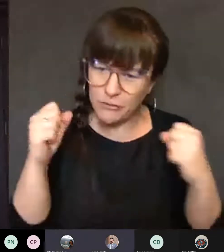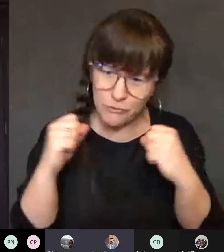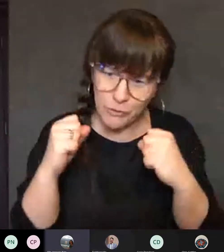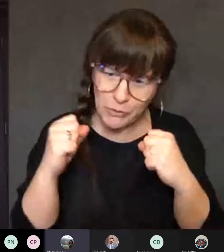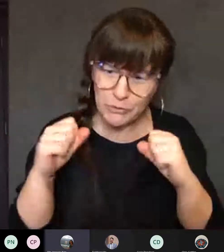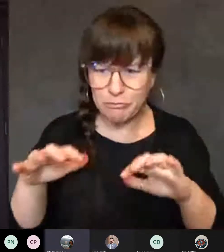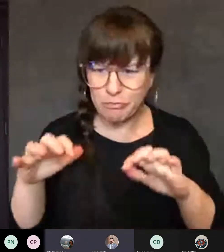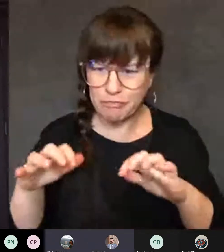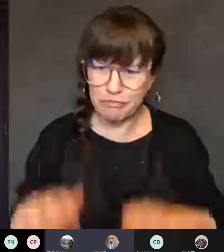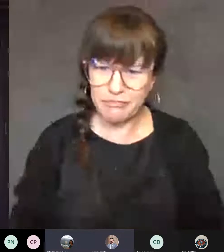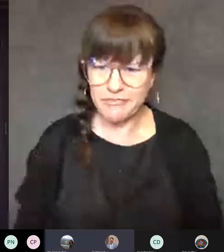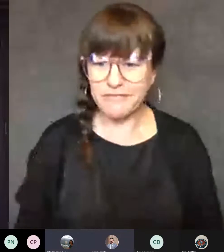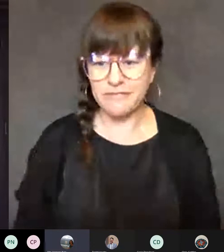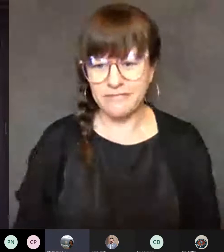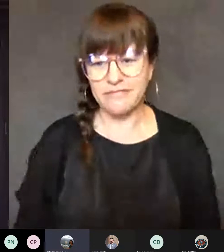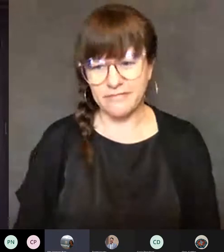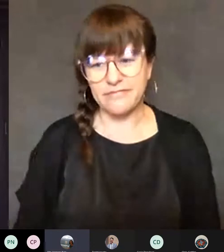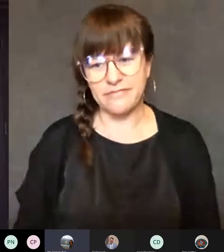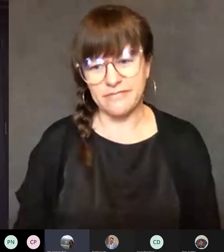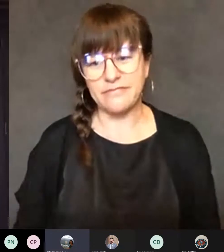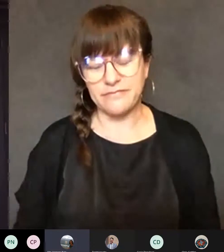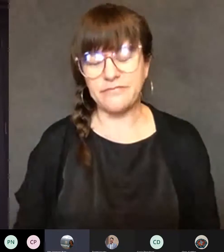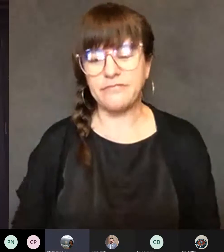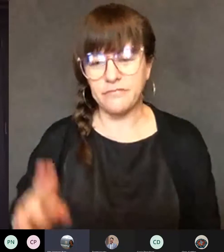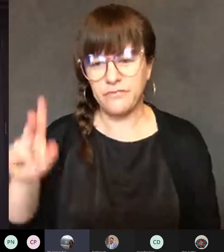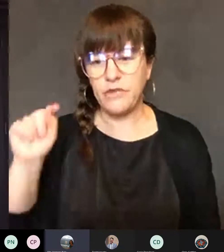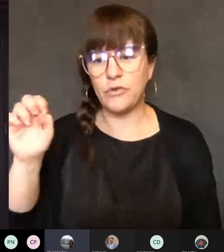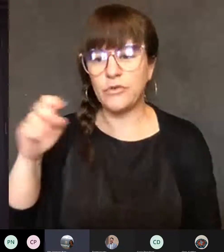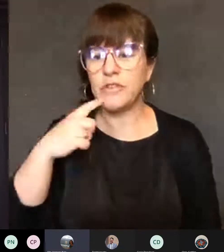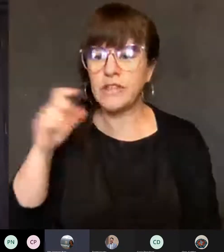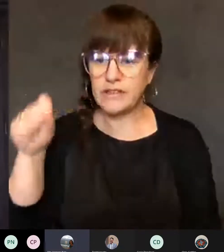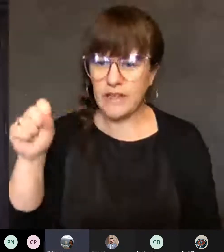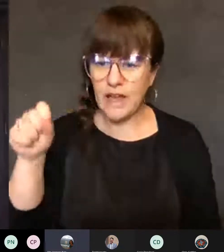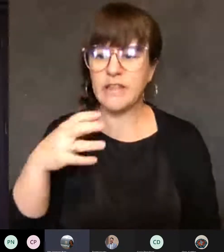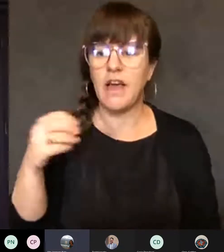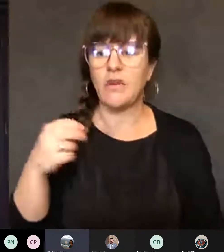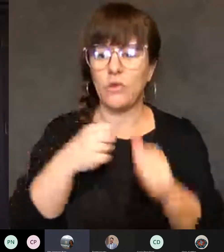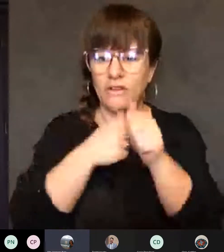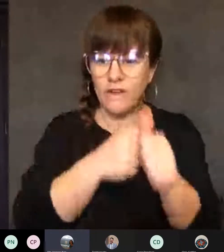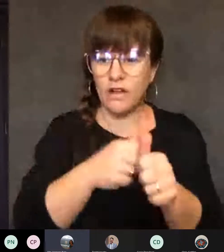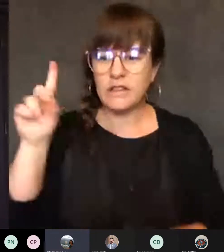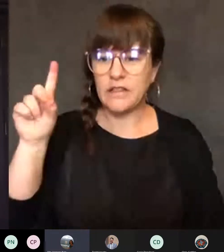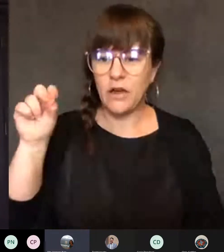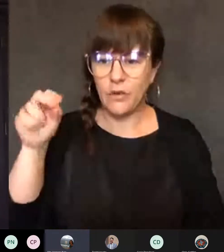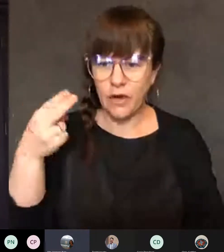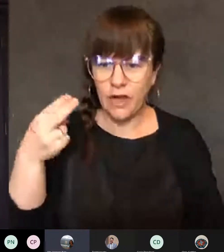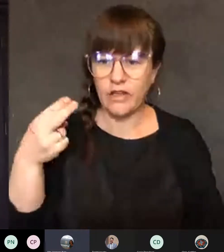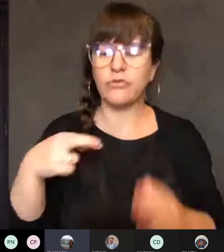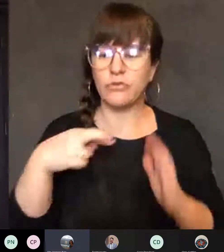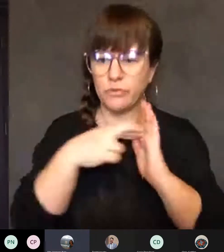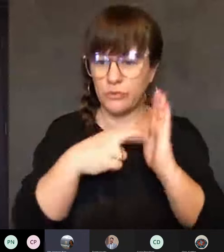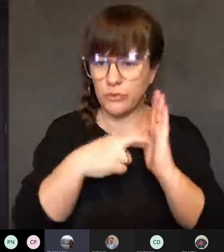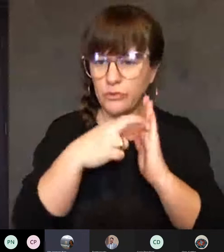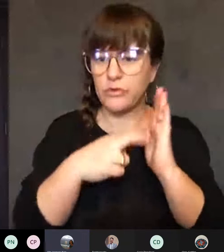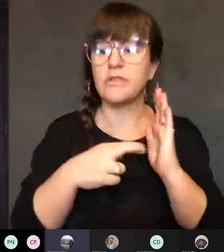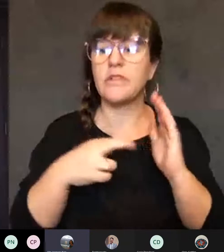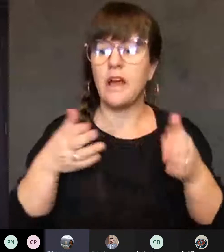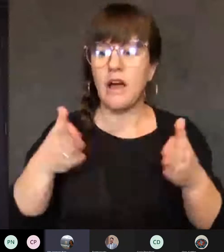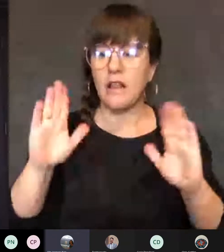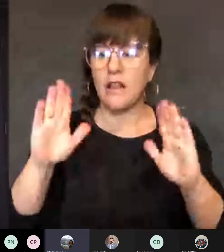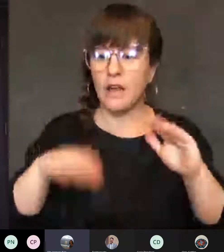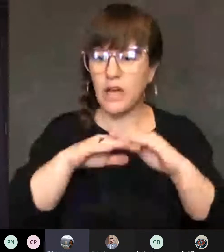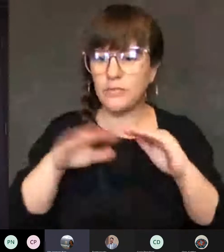Yeah, it is. It's all correct, and we're following the Department of Health guidelines, which allows us up to 25% occupancy rate